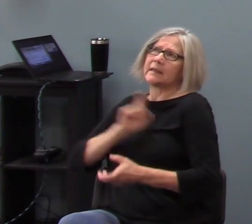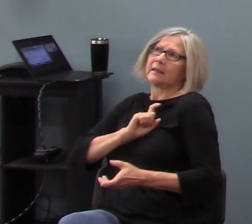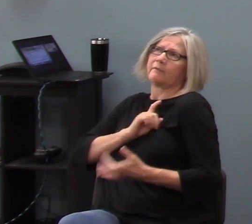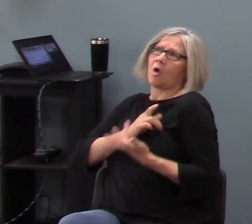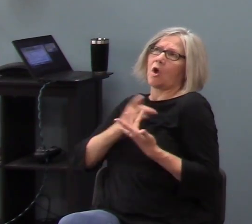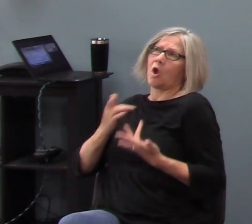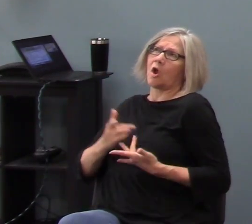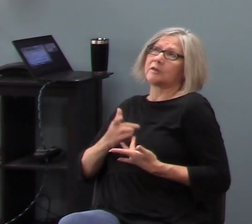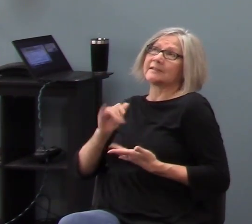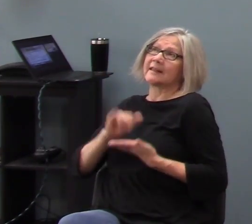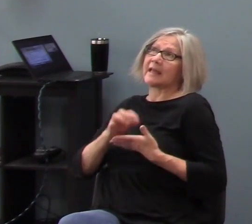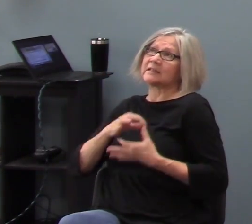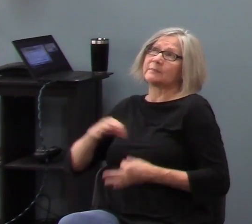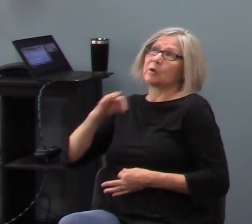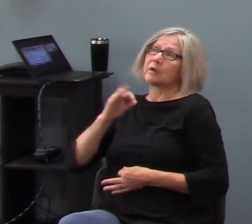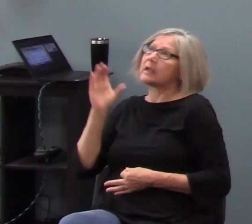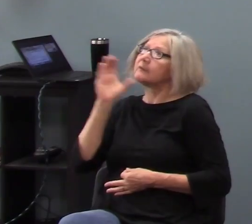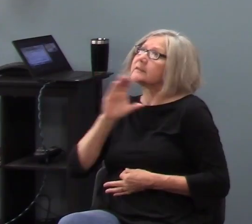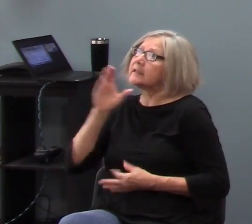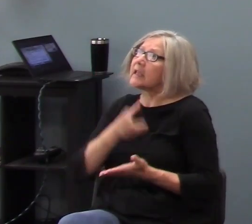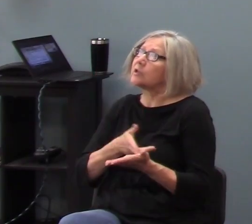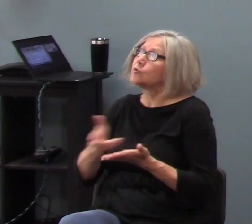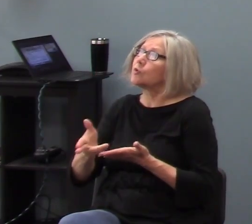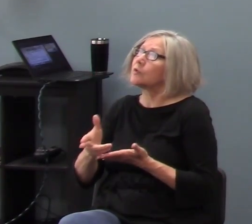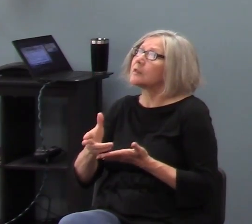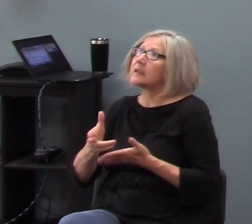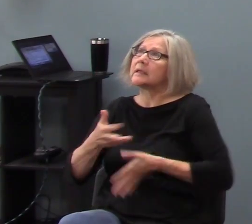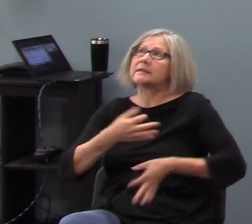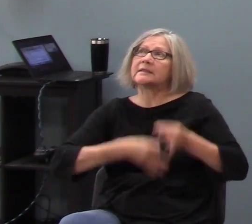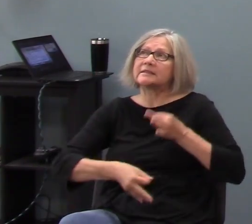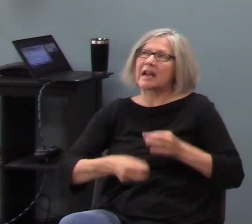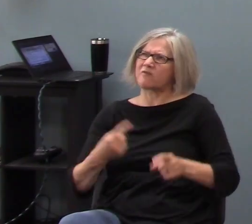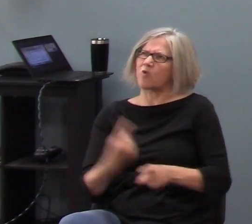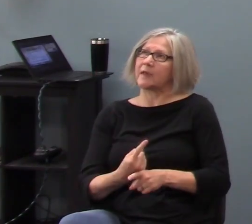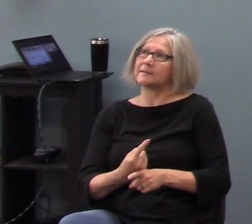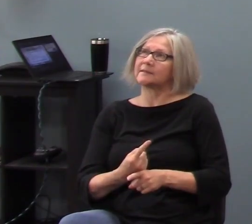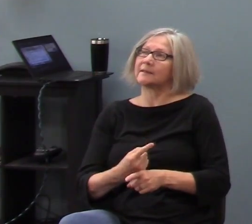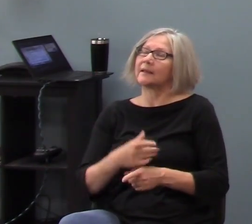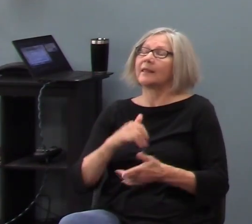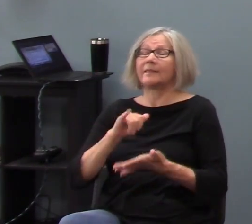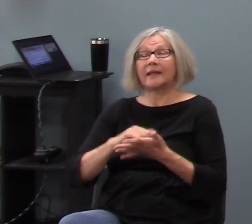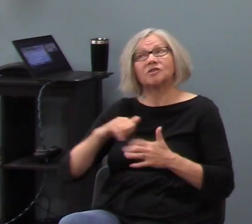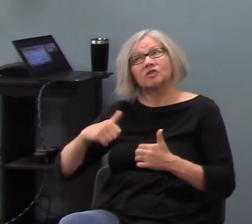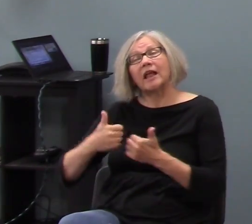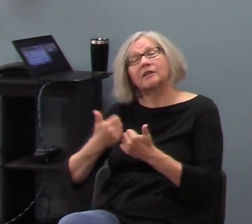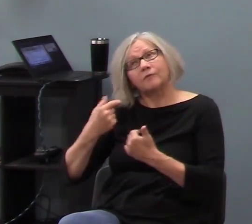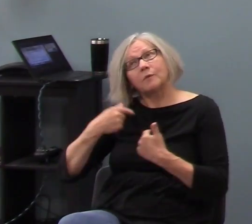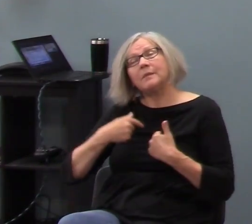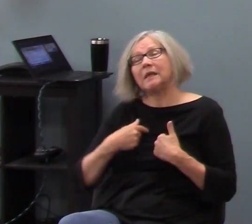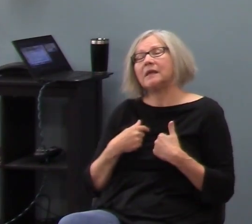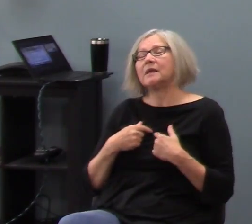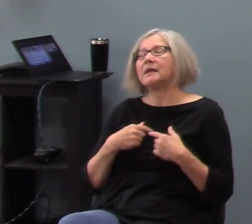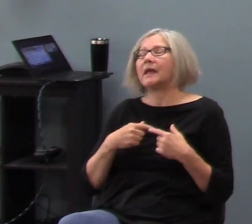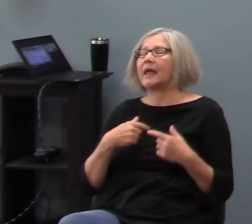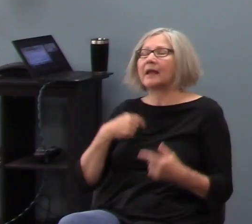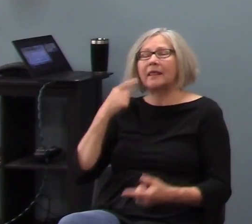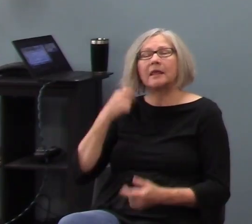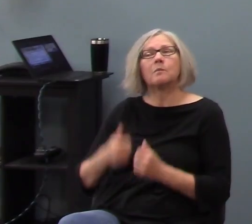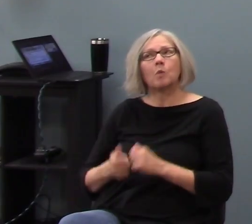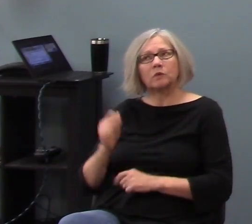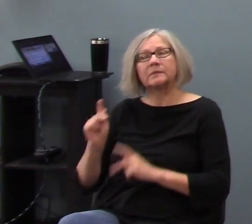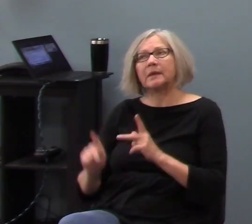seeking truth rather than seeking rightness, which is really challenging for me as well as for, I think, most